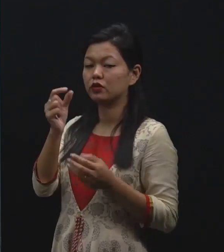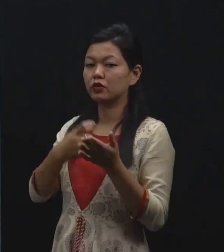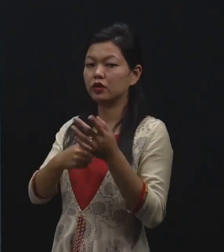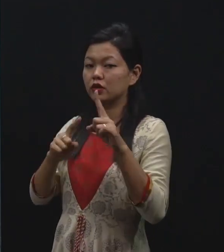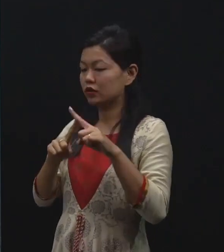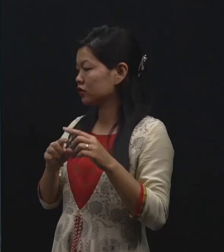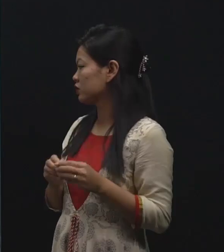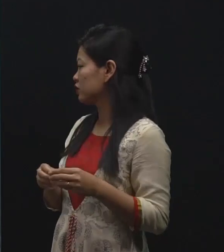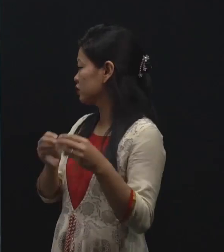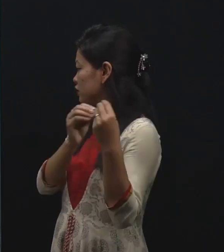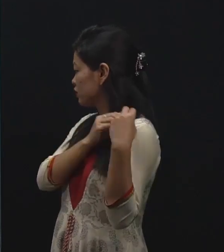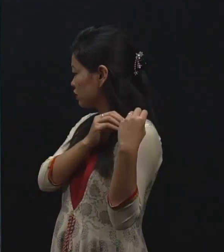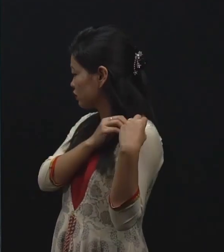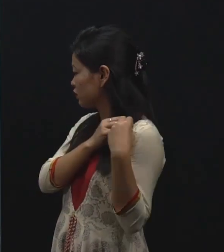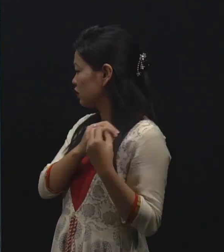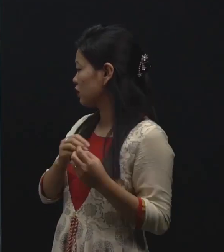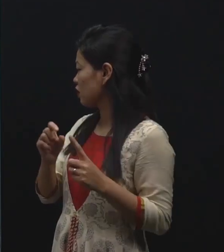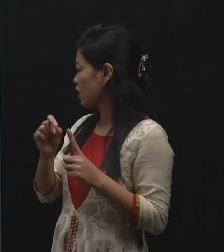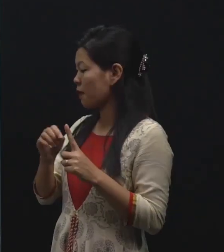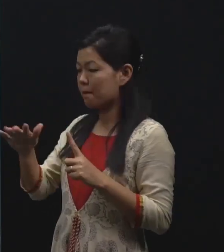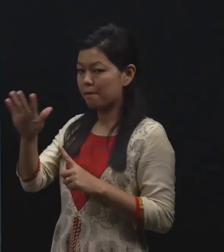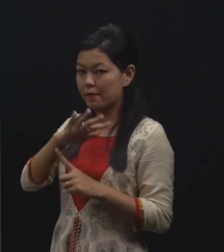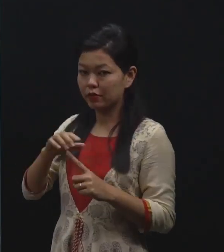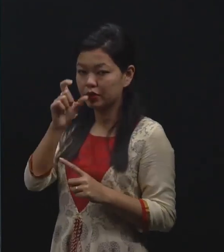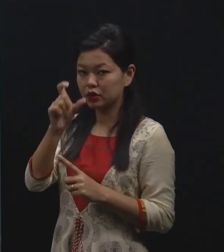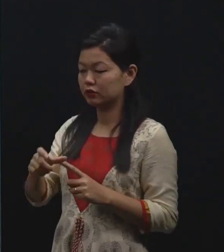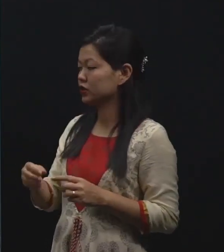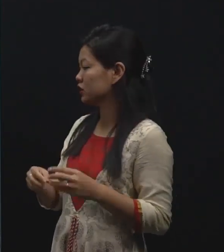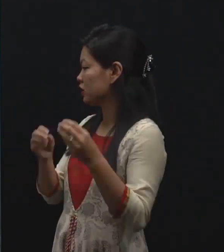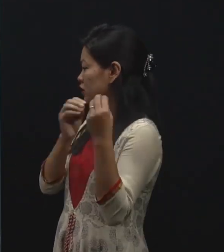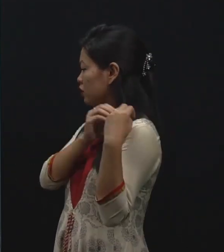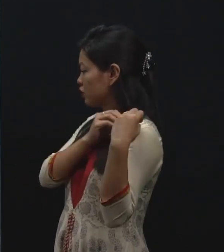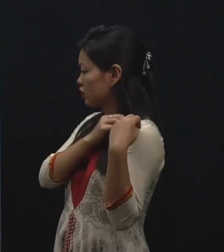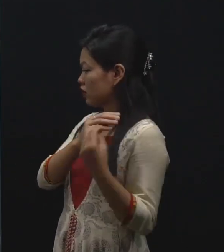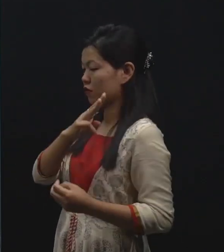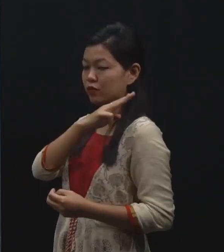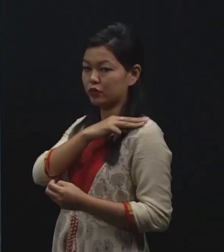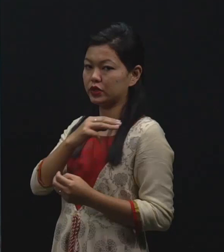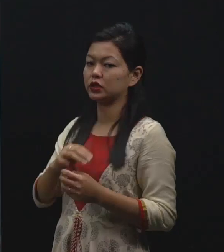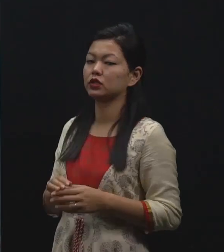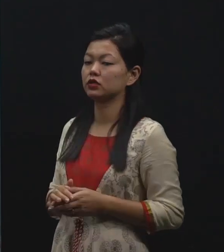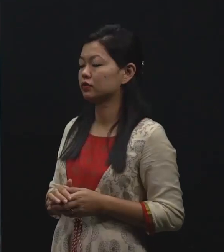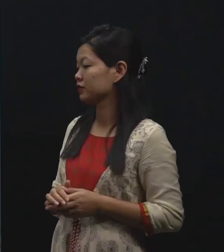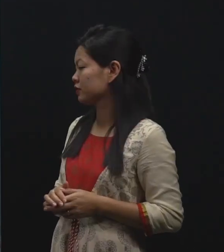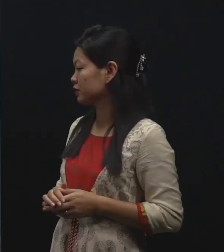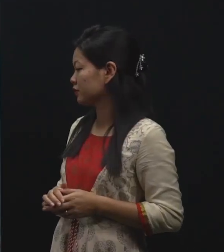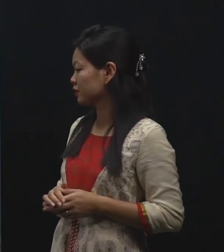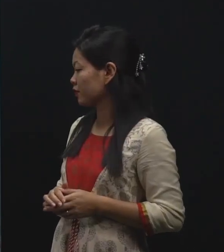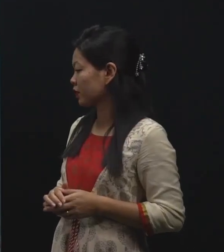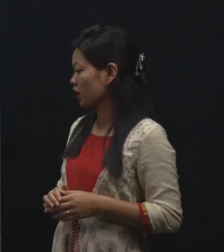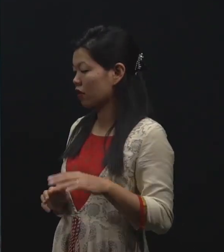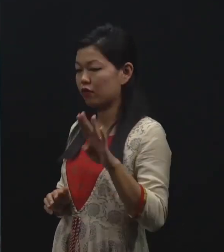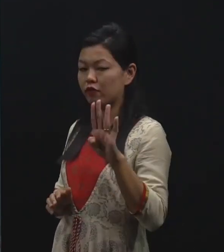prosecutor, the role of the police and the hierarchy. Okay, then next will be the FIR, that is the first